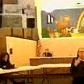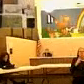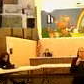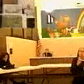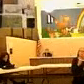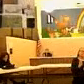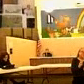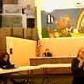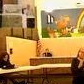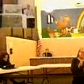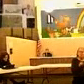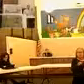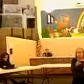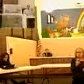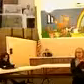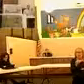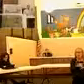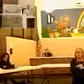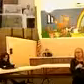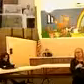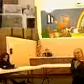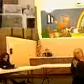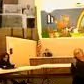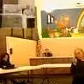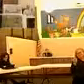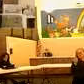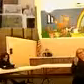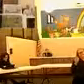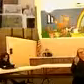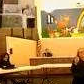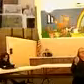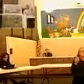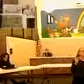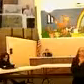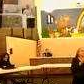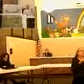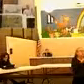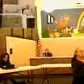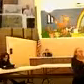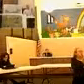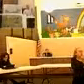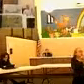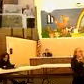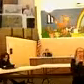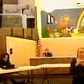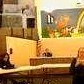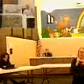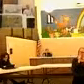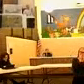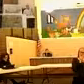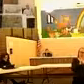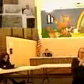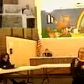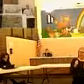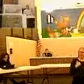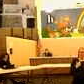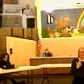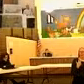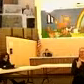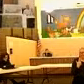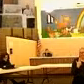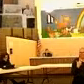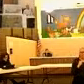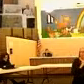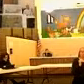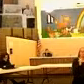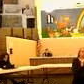blocked view. But again, in my analysis of the number, you can actually have up to 3 with a partially blocked view